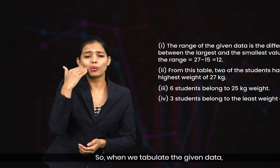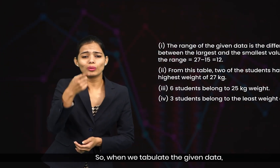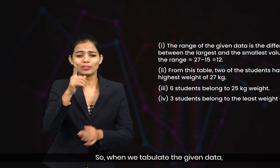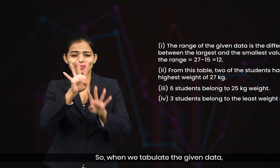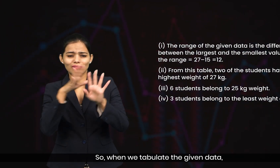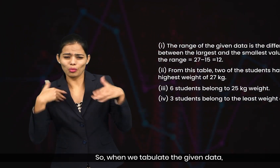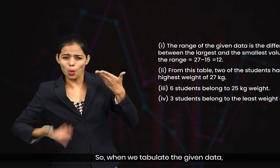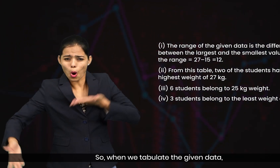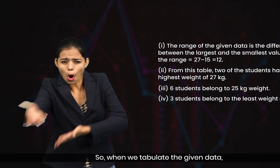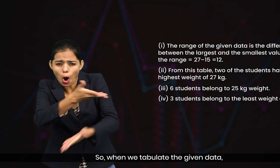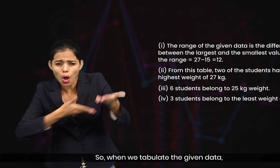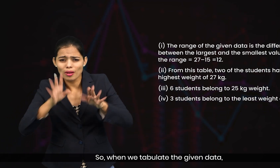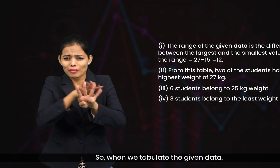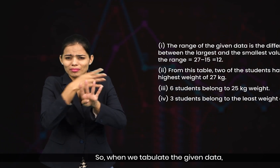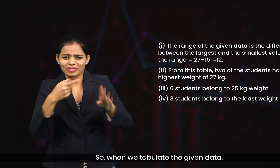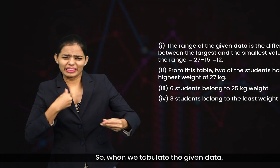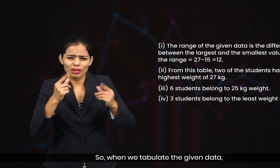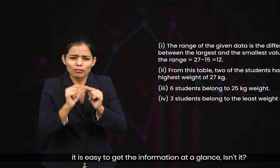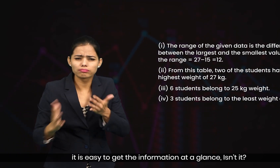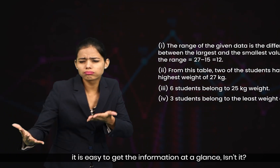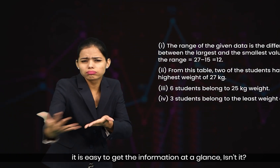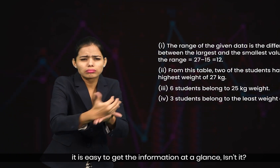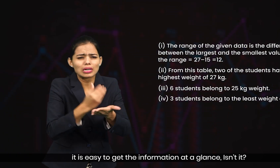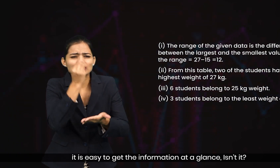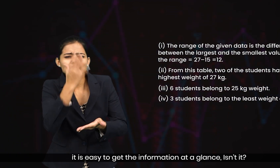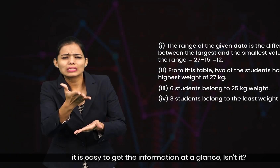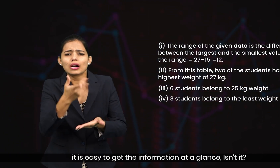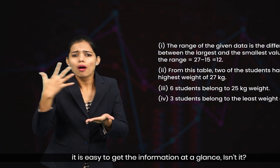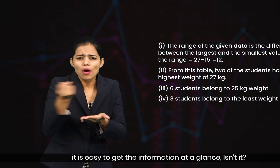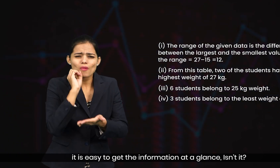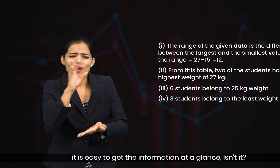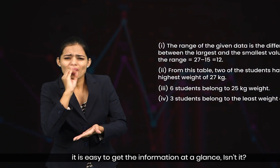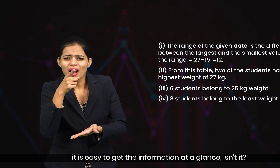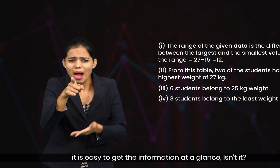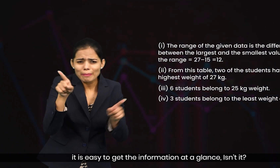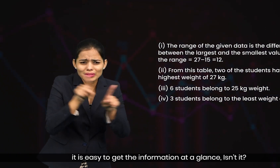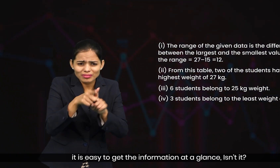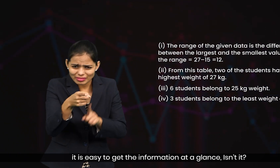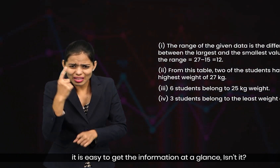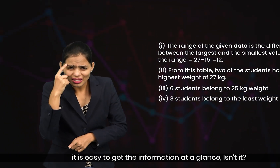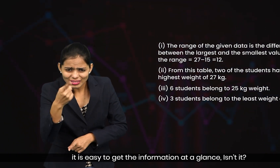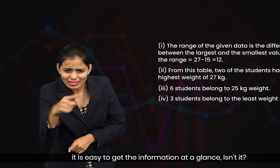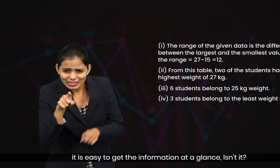So, when we tabulate the given data, it is easy to get the information at a glance, is not